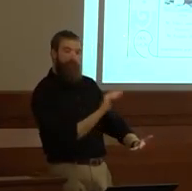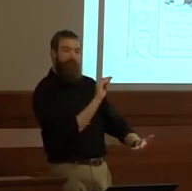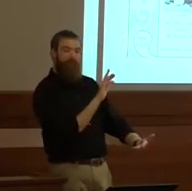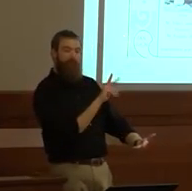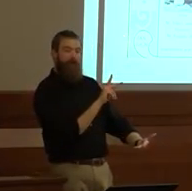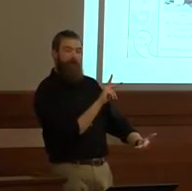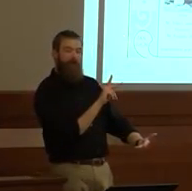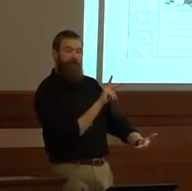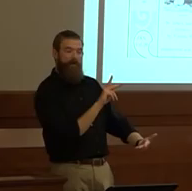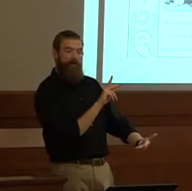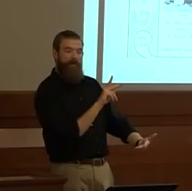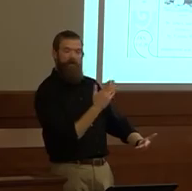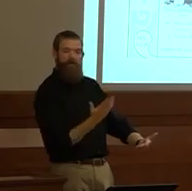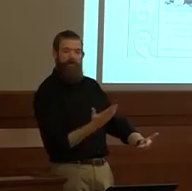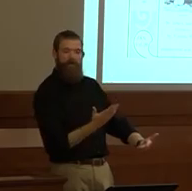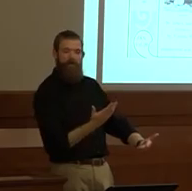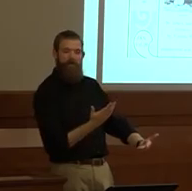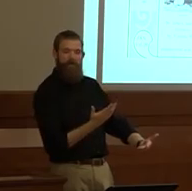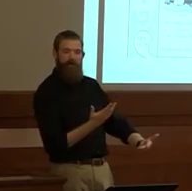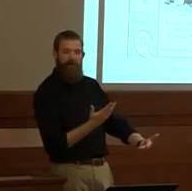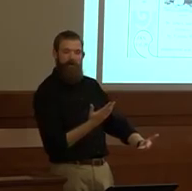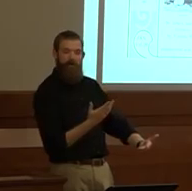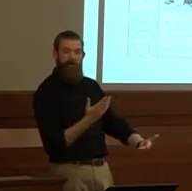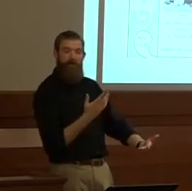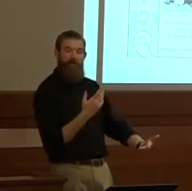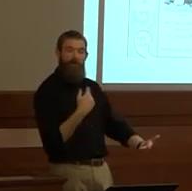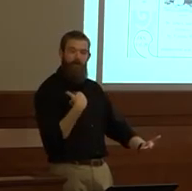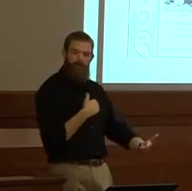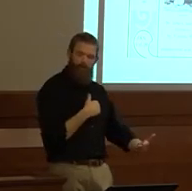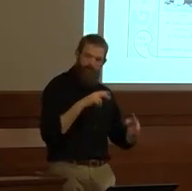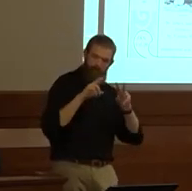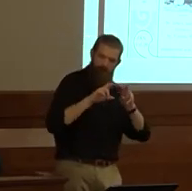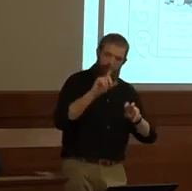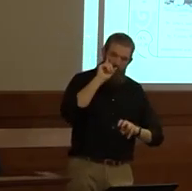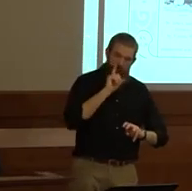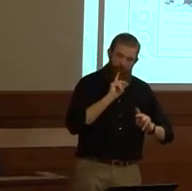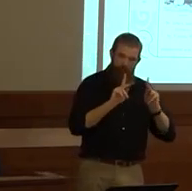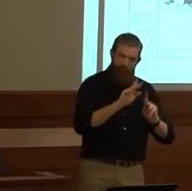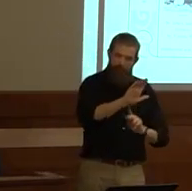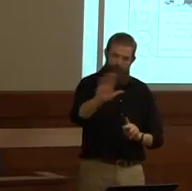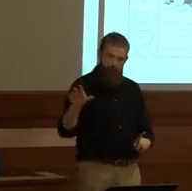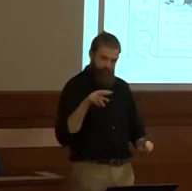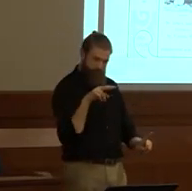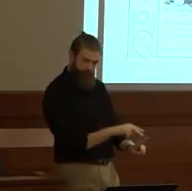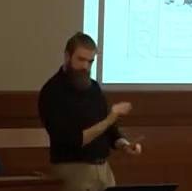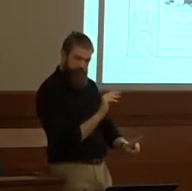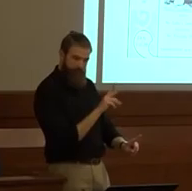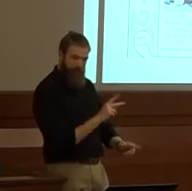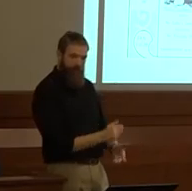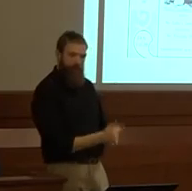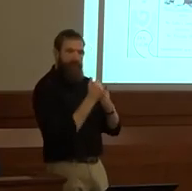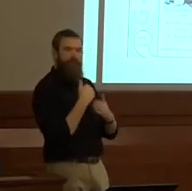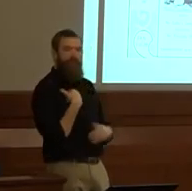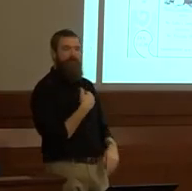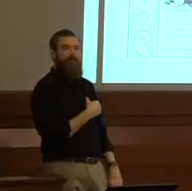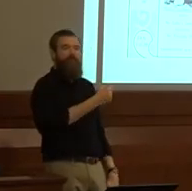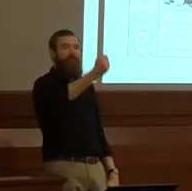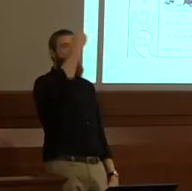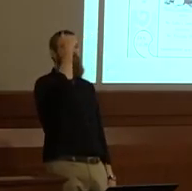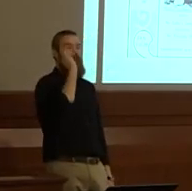has enabled us to think less in terms of healing being something that's only about the physical,